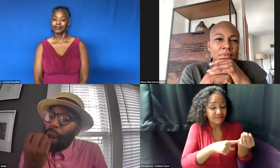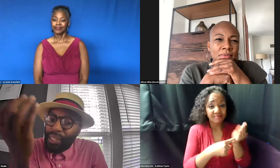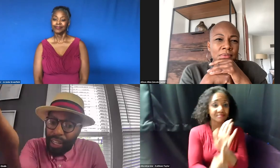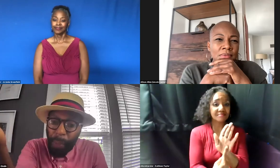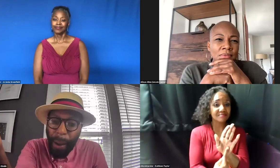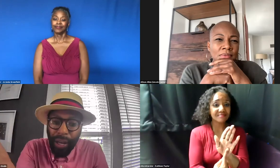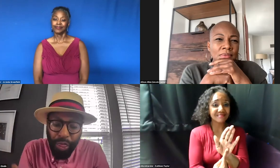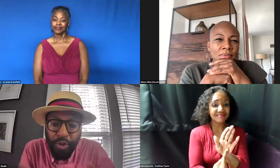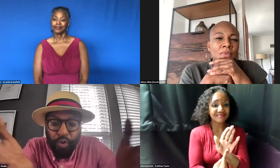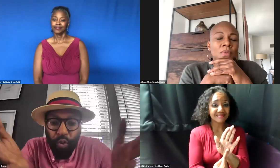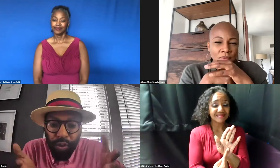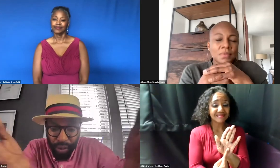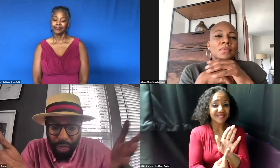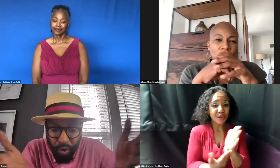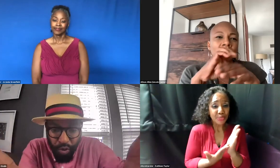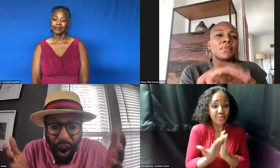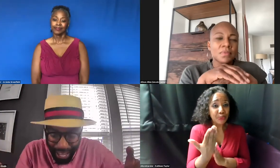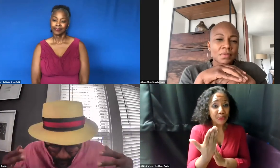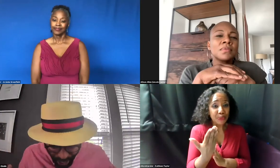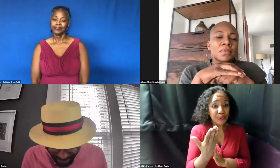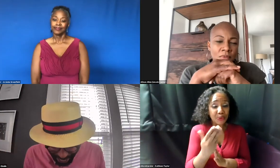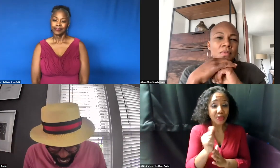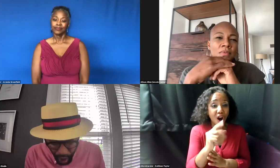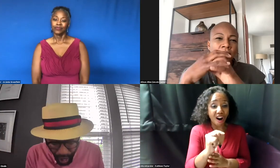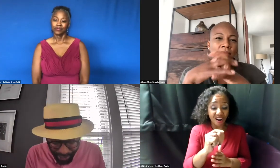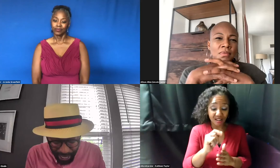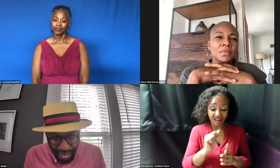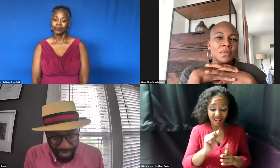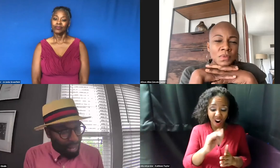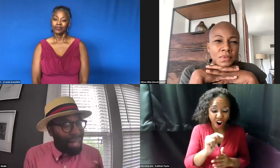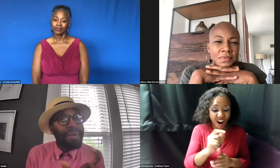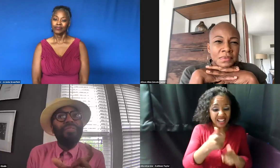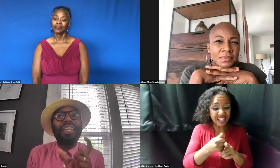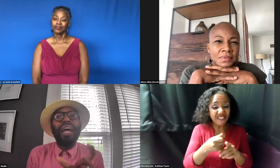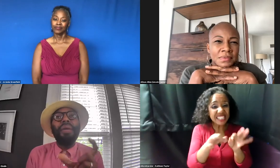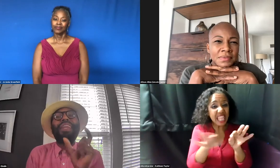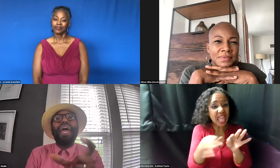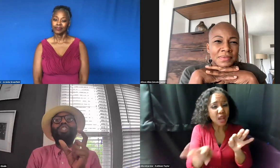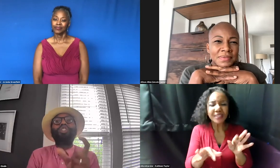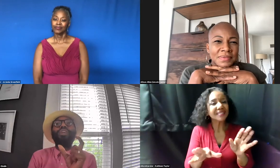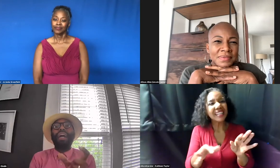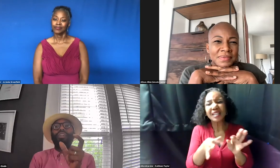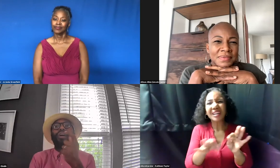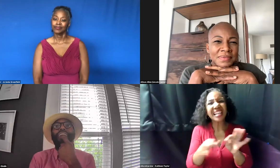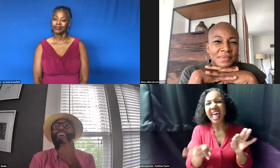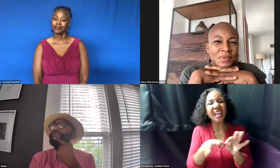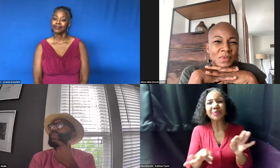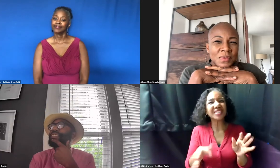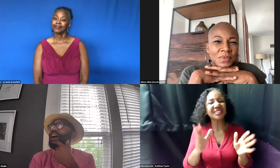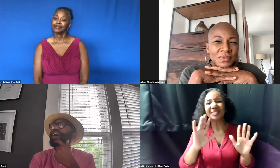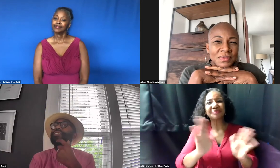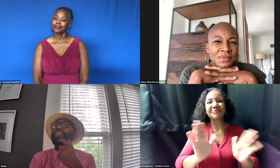it gets translated to the public through the art. Like, art is the language. Art is the, maybe even language, maybe language is too vernacular. I